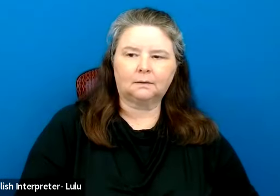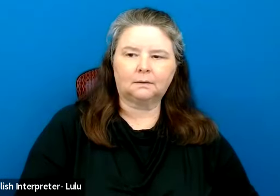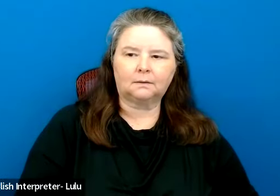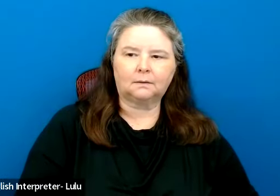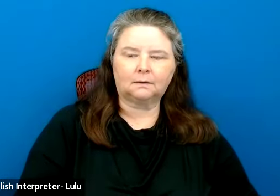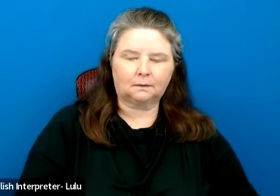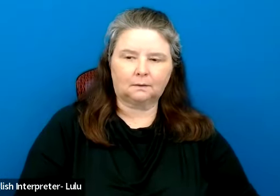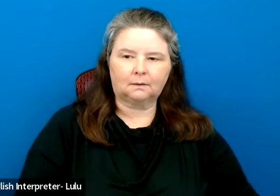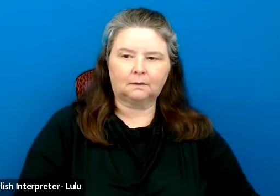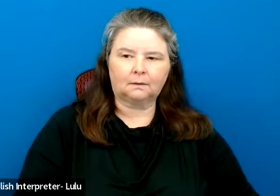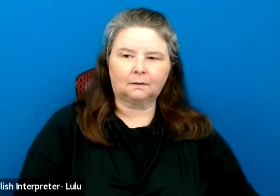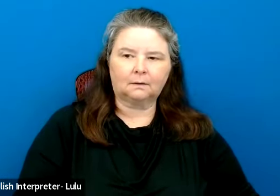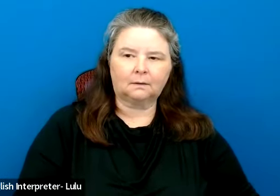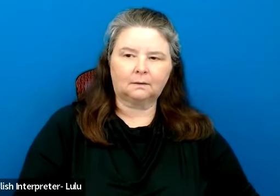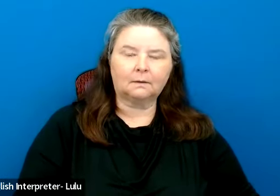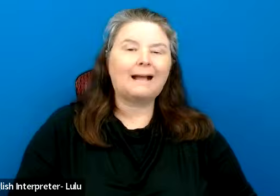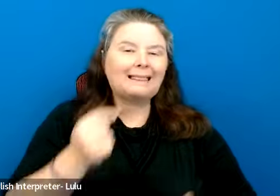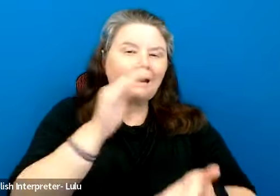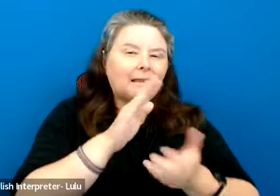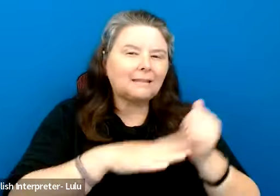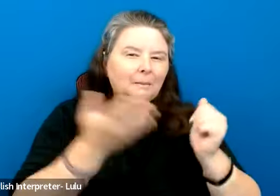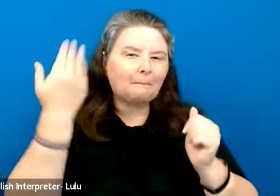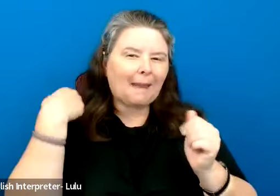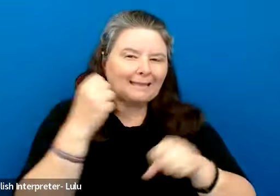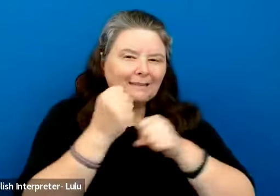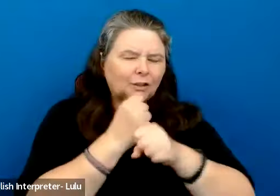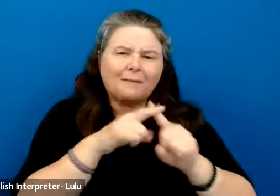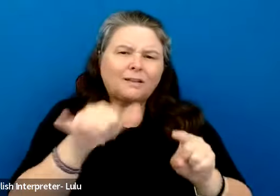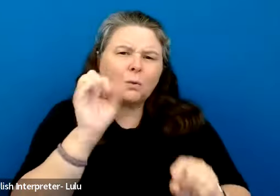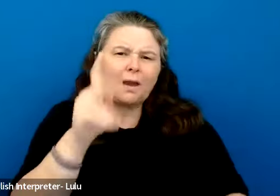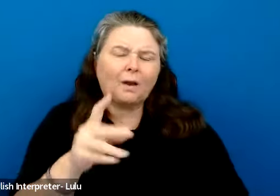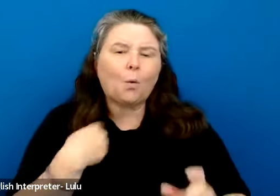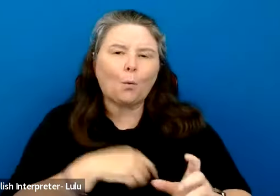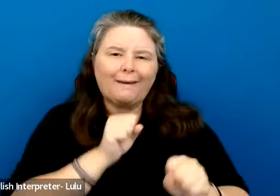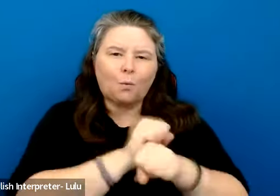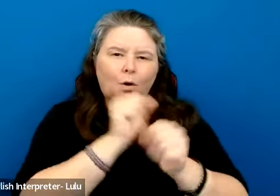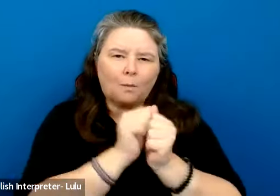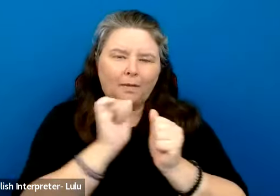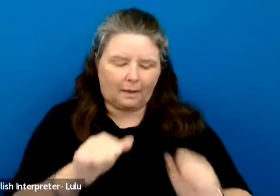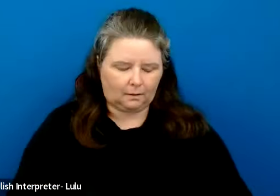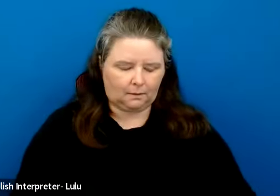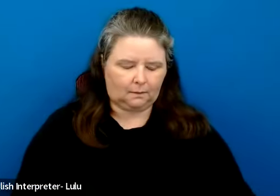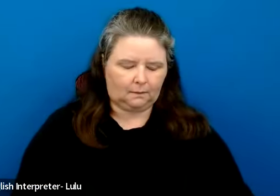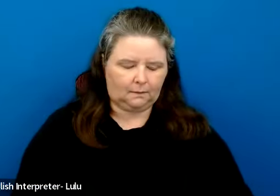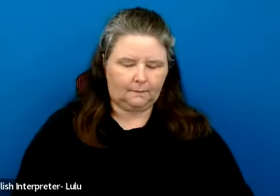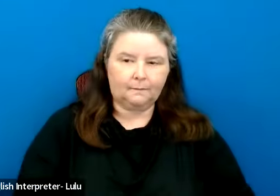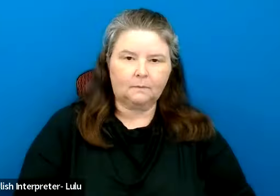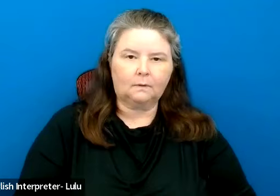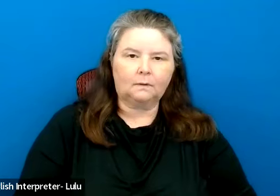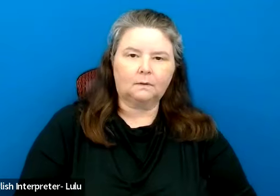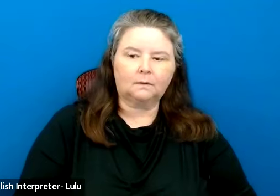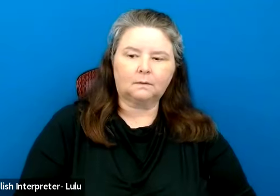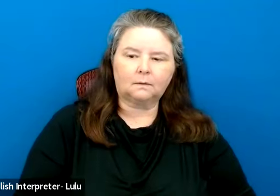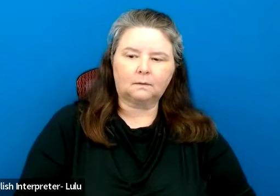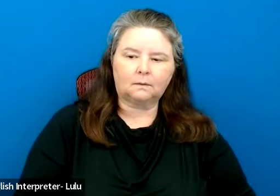we've had in the past years, but that's okay. You know, we can work with it. So, and then as far as room